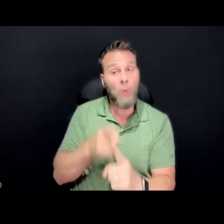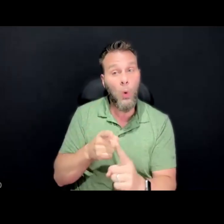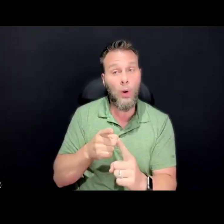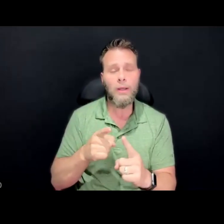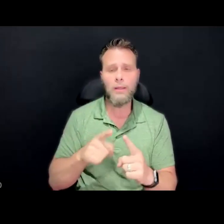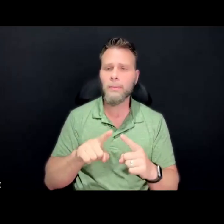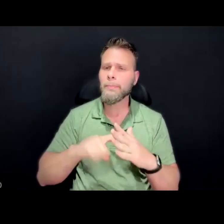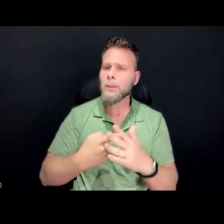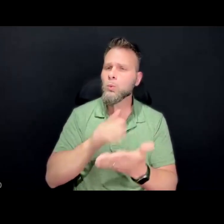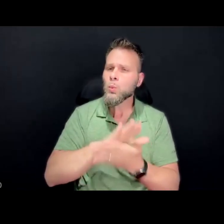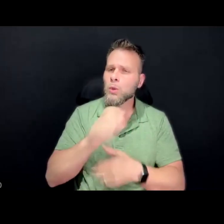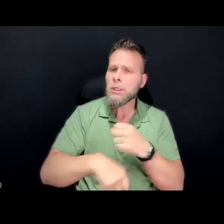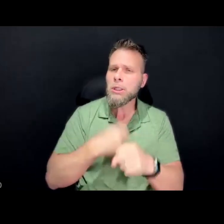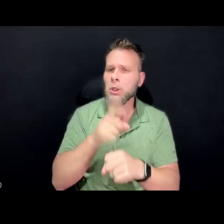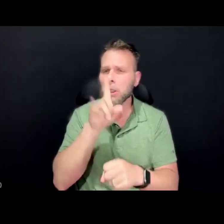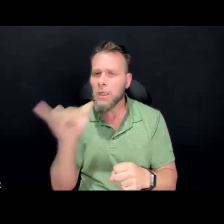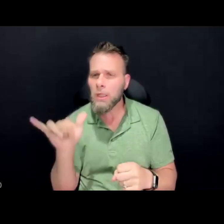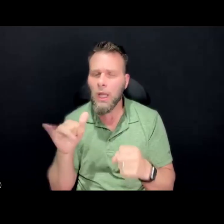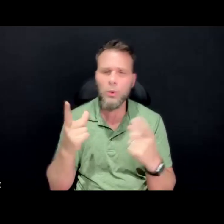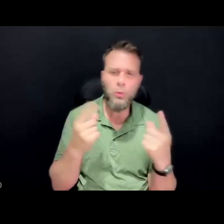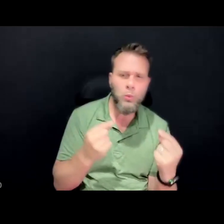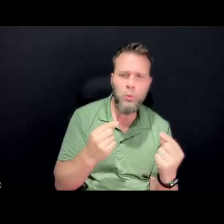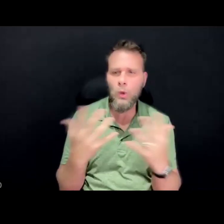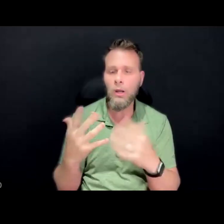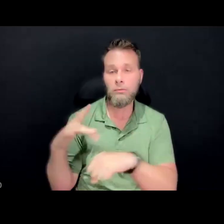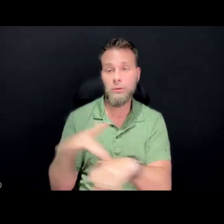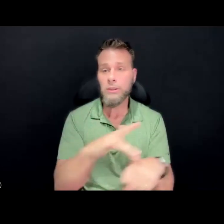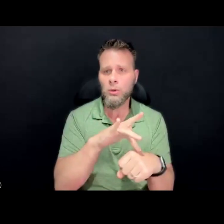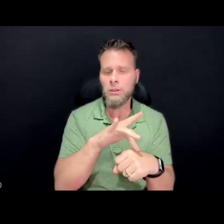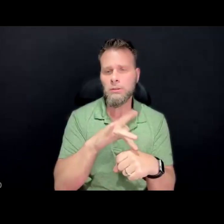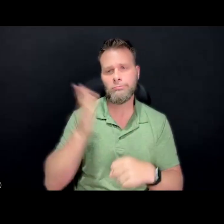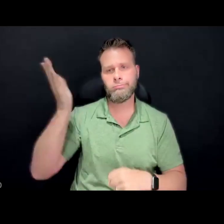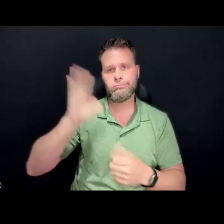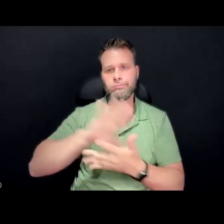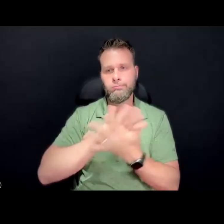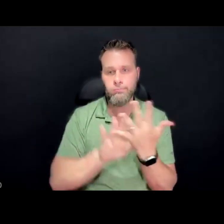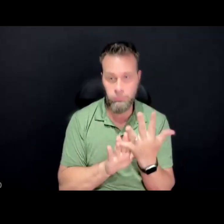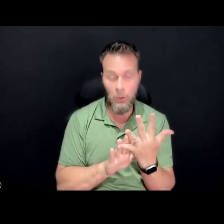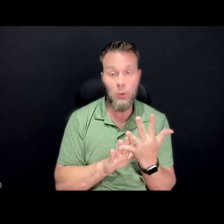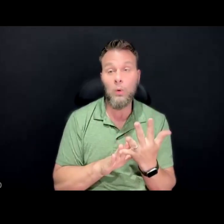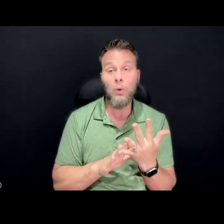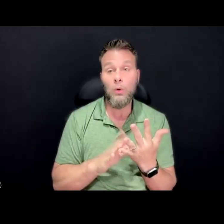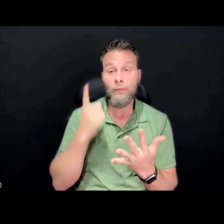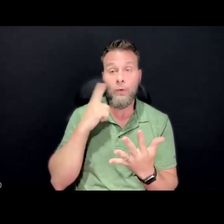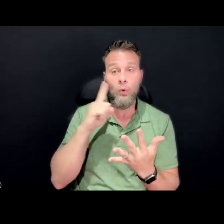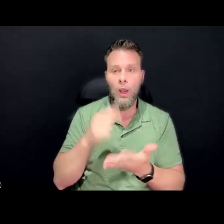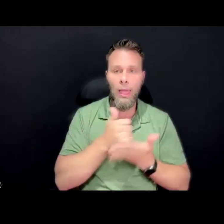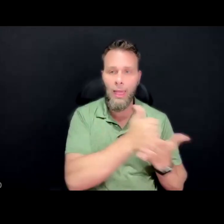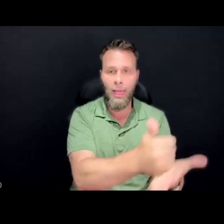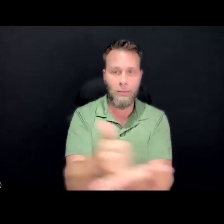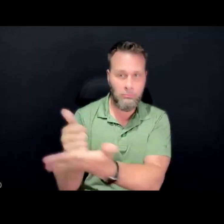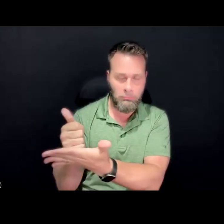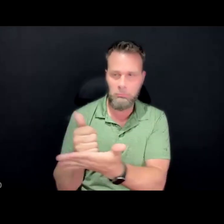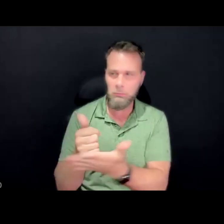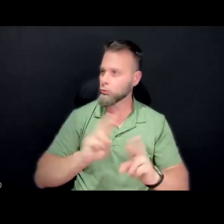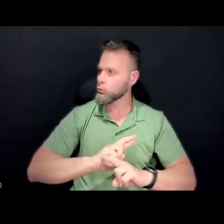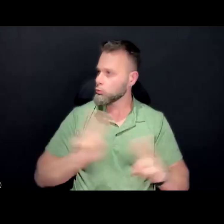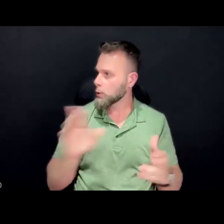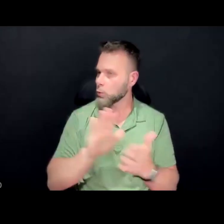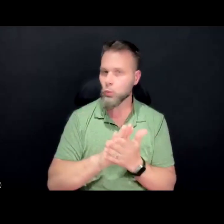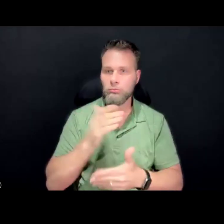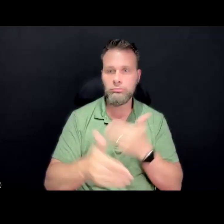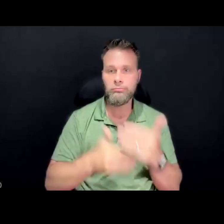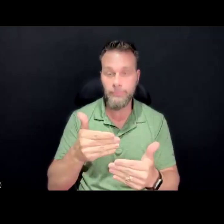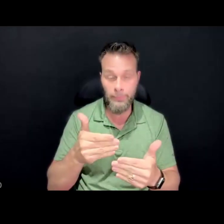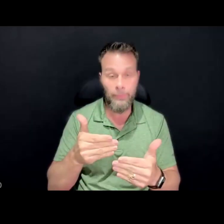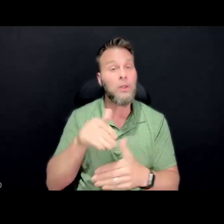school year, as well as resources to help you and your children get ready for day one. Before I get